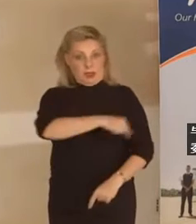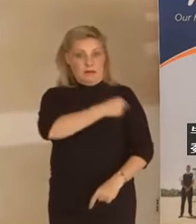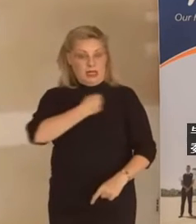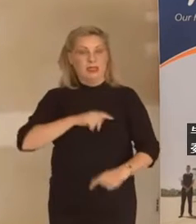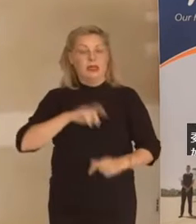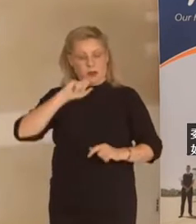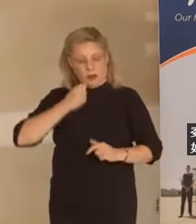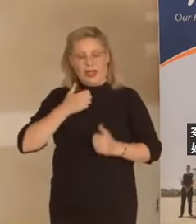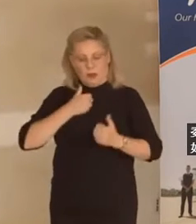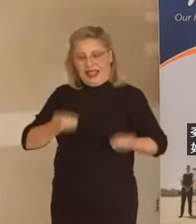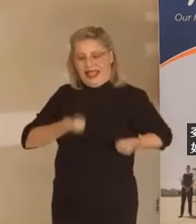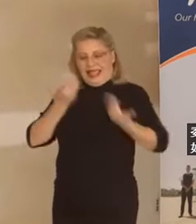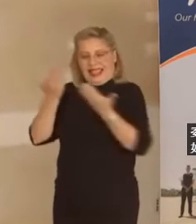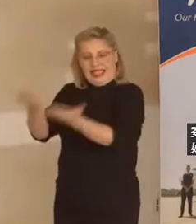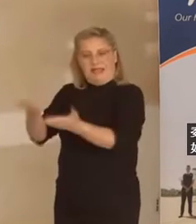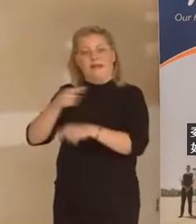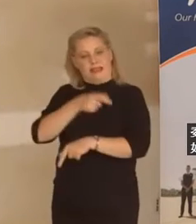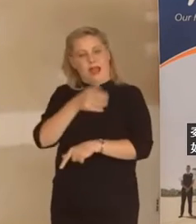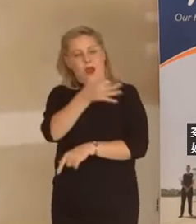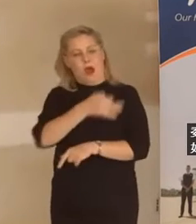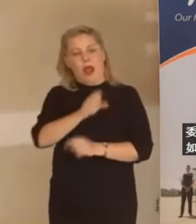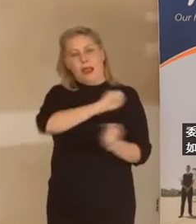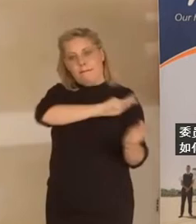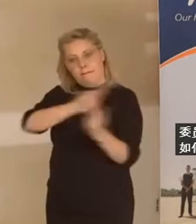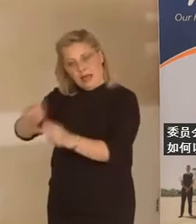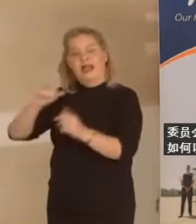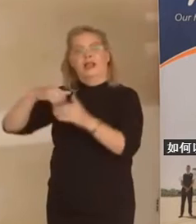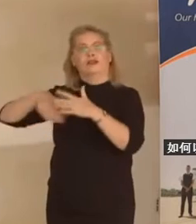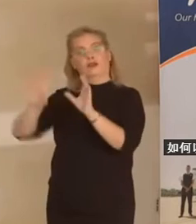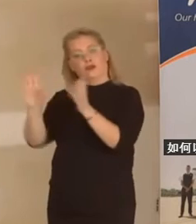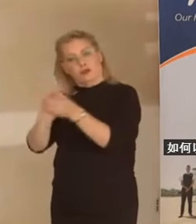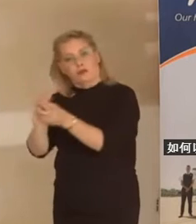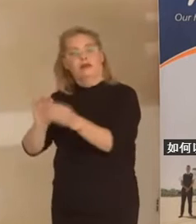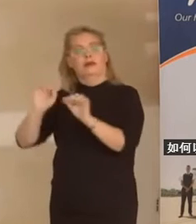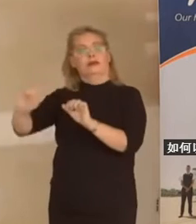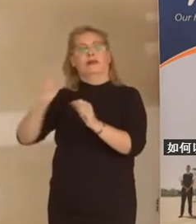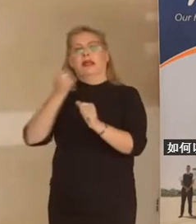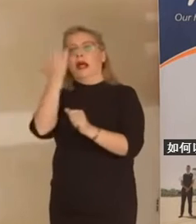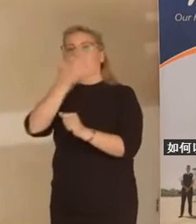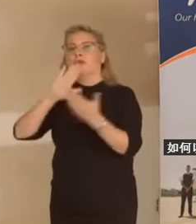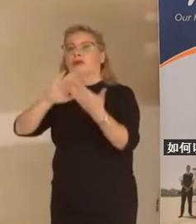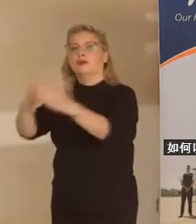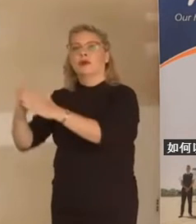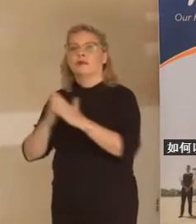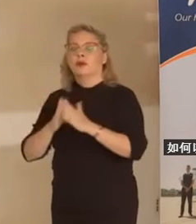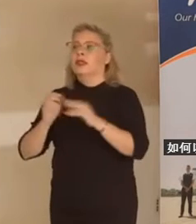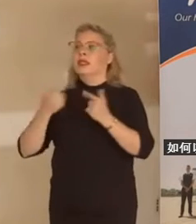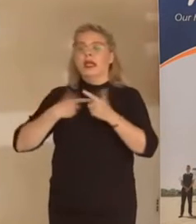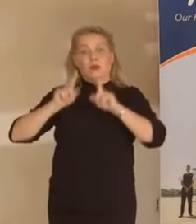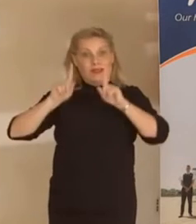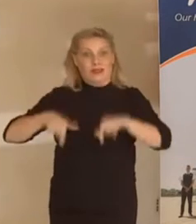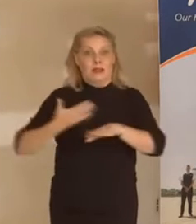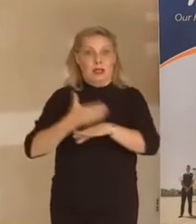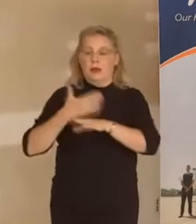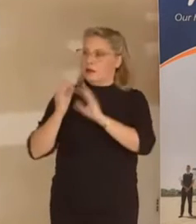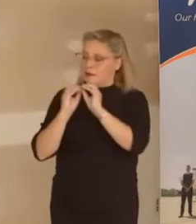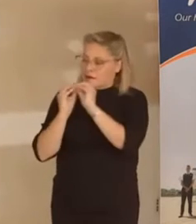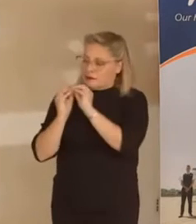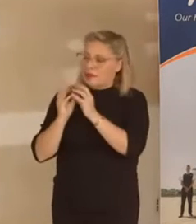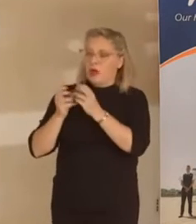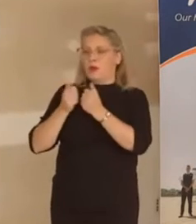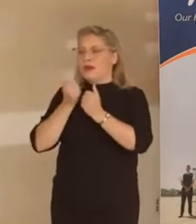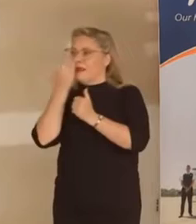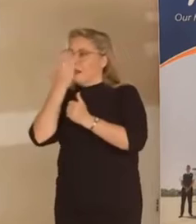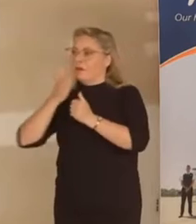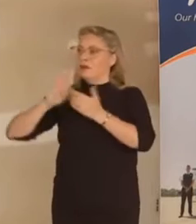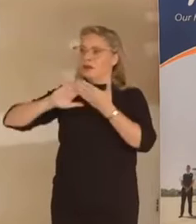terms of how that be best transferred in a way that works very well. But